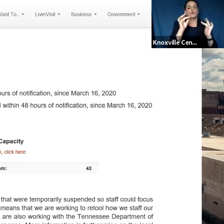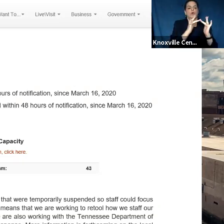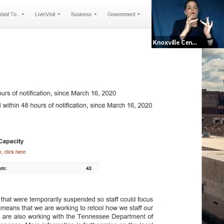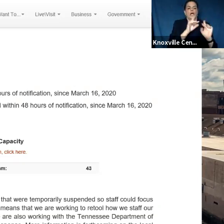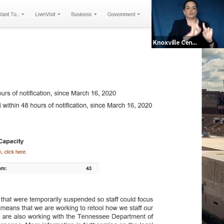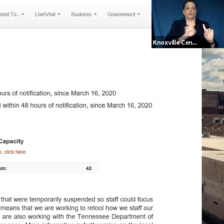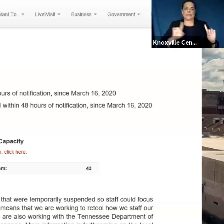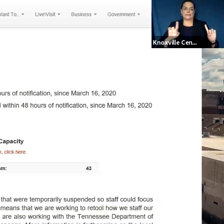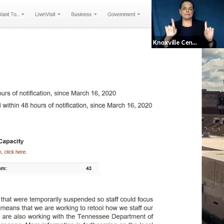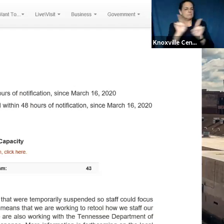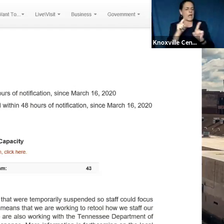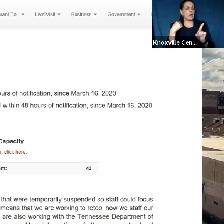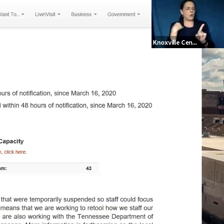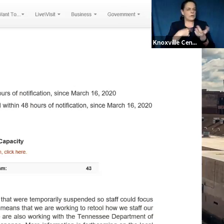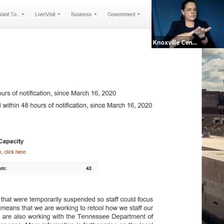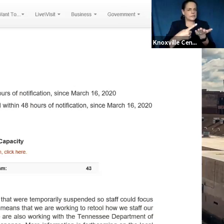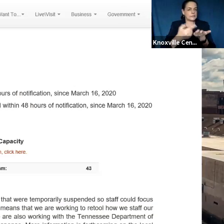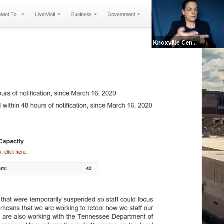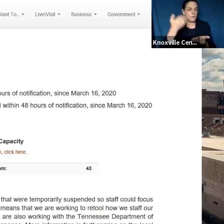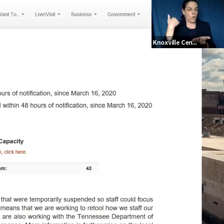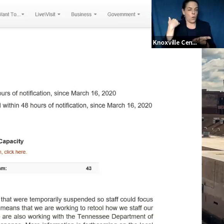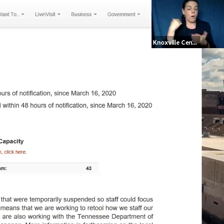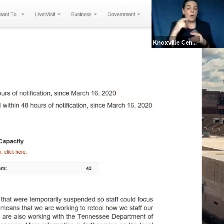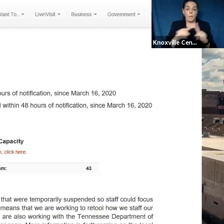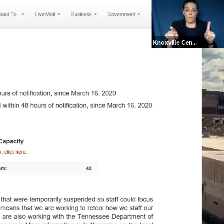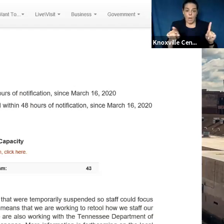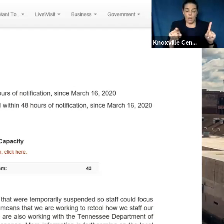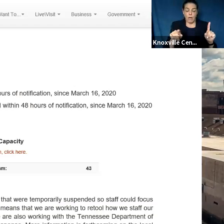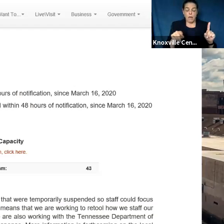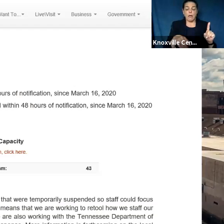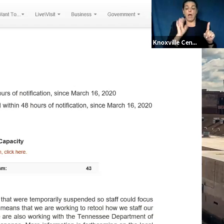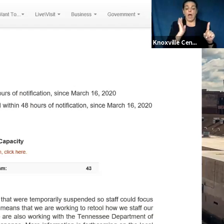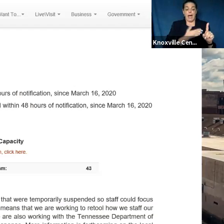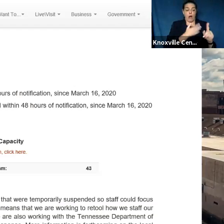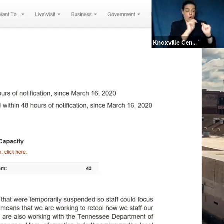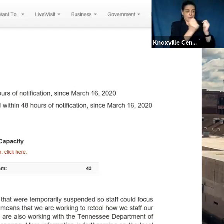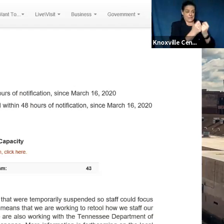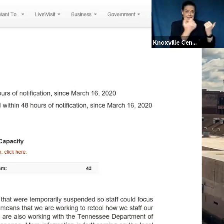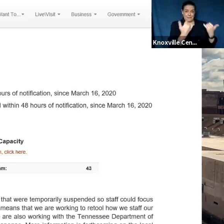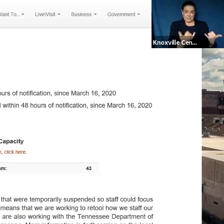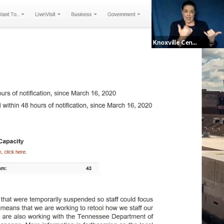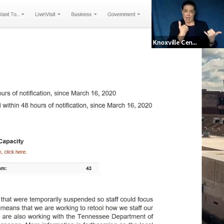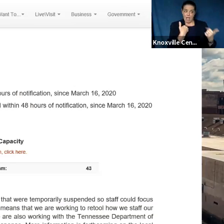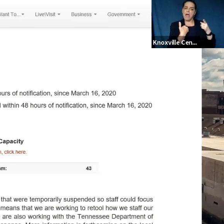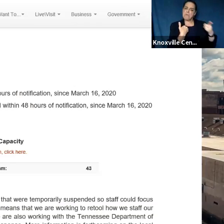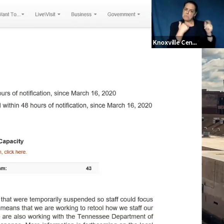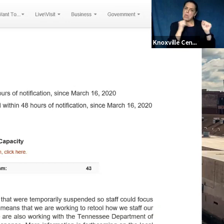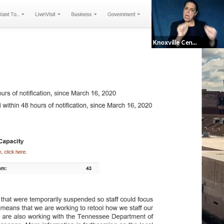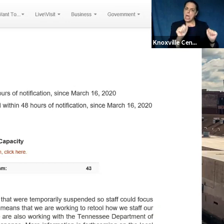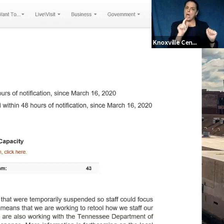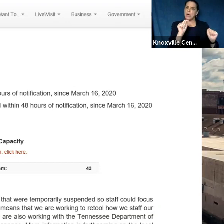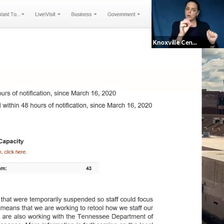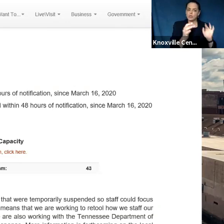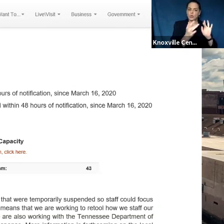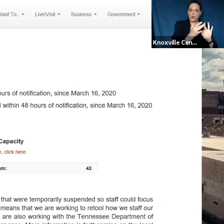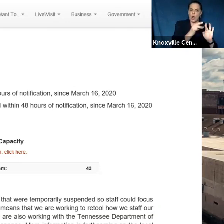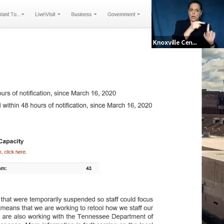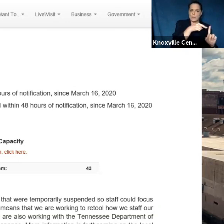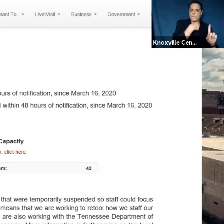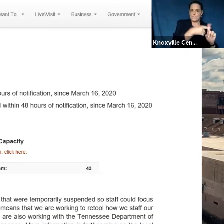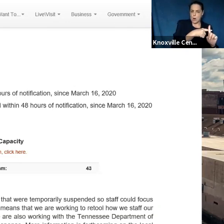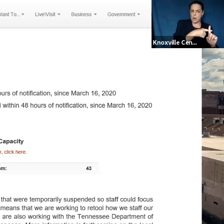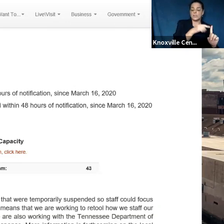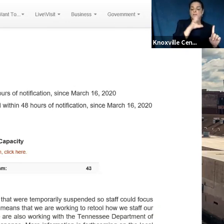we've spoken about before. However, that said, our current team was able to contact cases and close contacts within the ideal